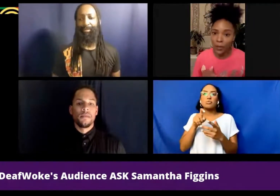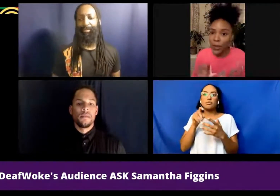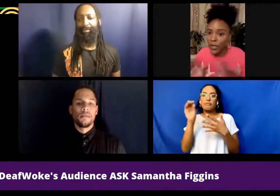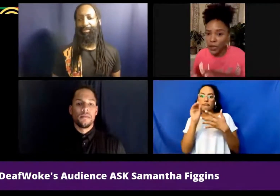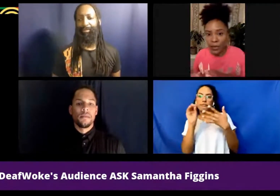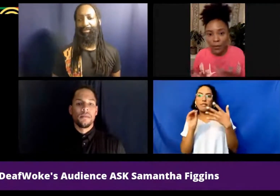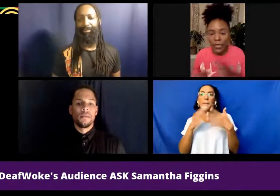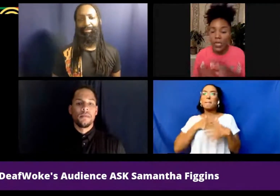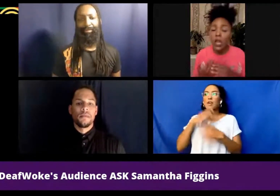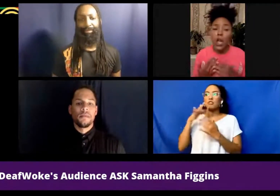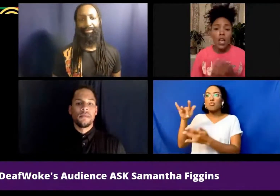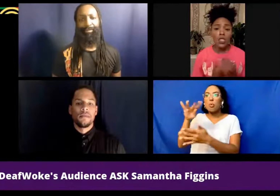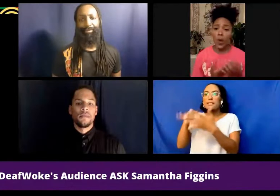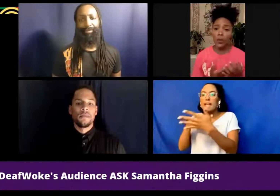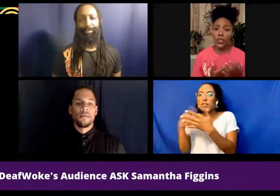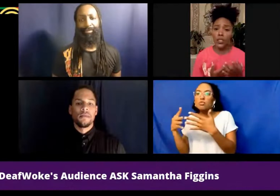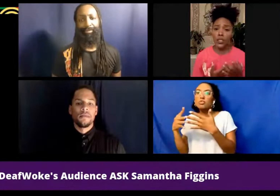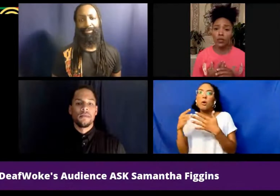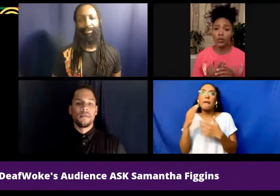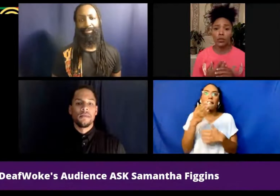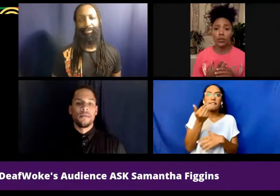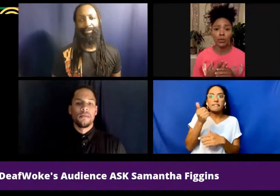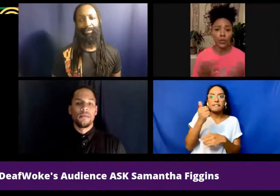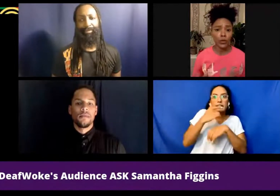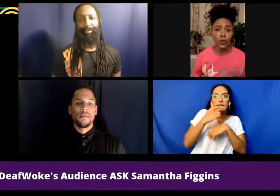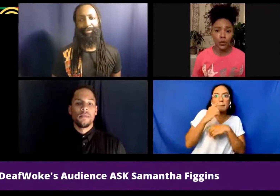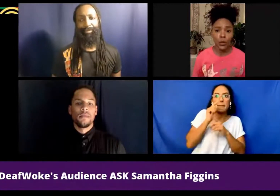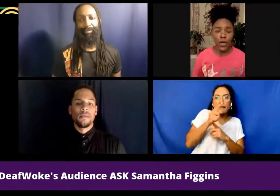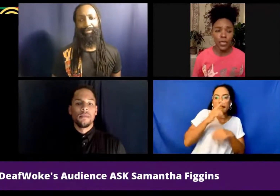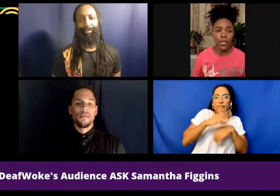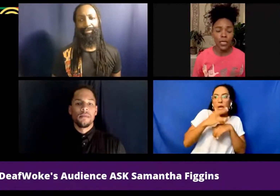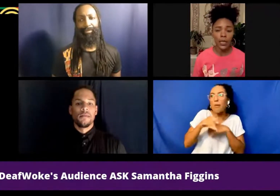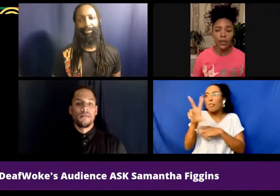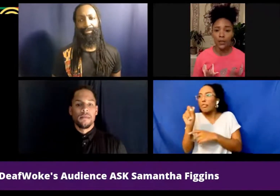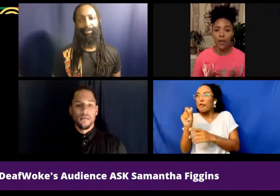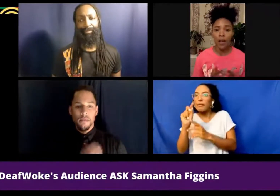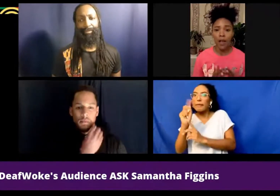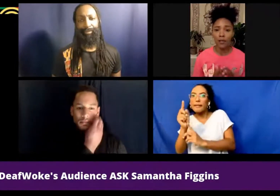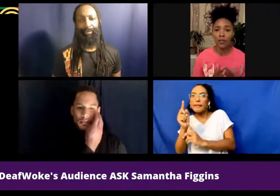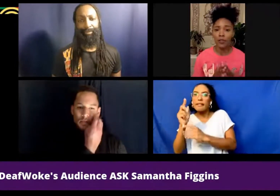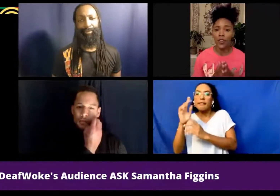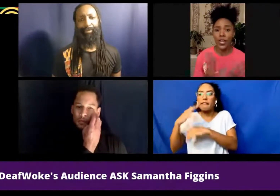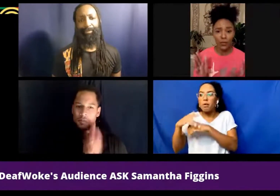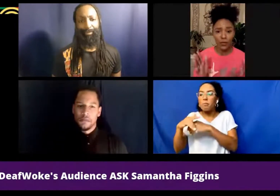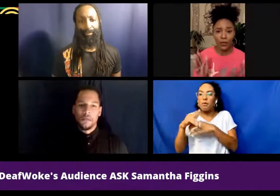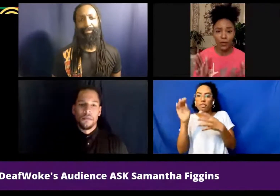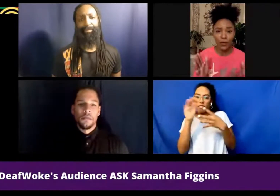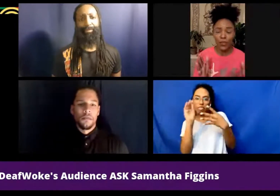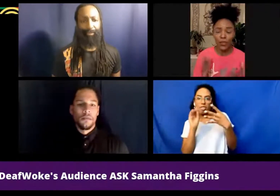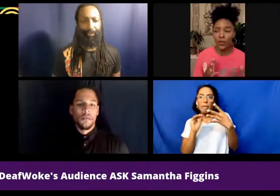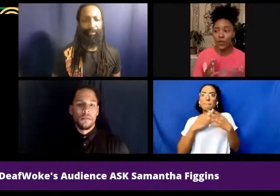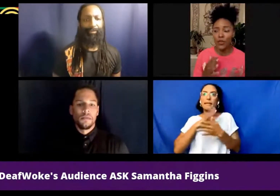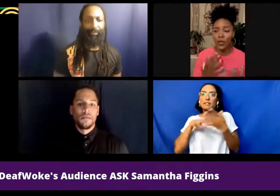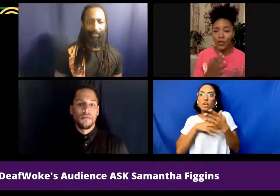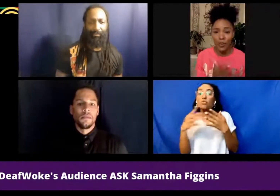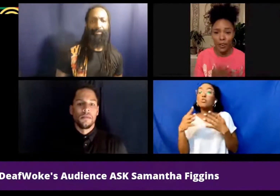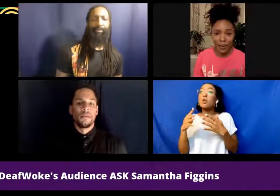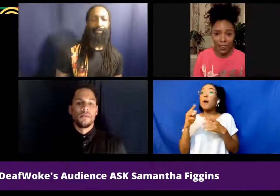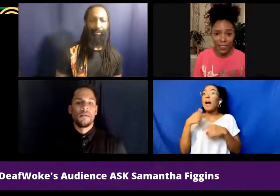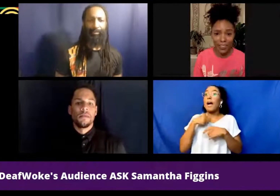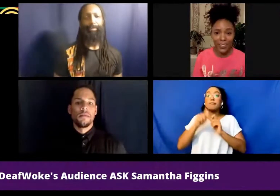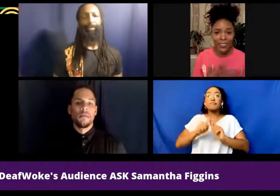like 15 minutes here, 30 minutes there. So I would just go to YouTube, honestly. There's great tutorials on YouTube.